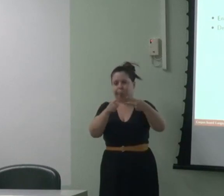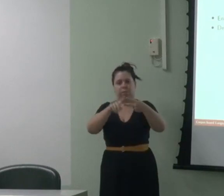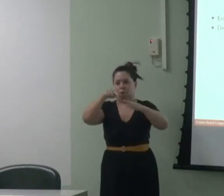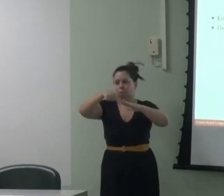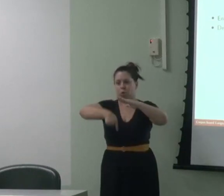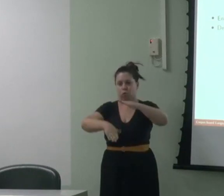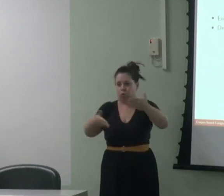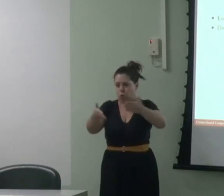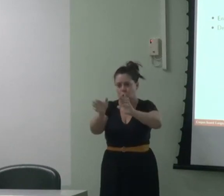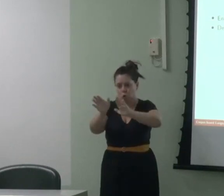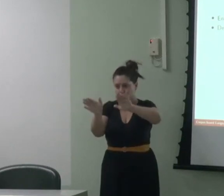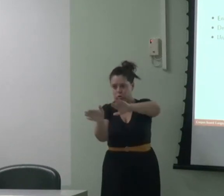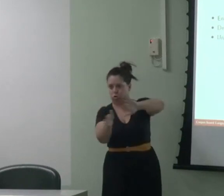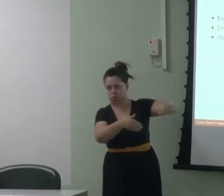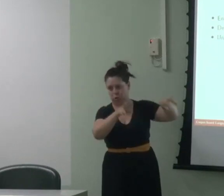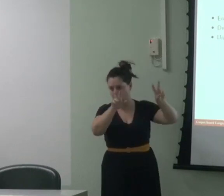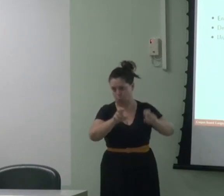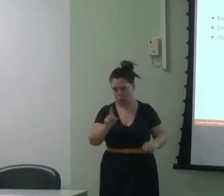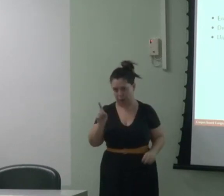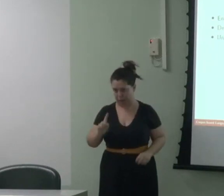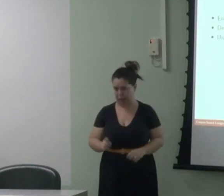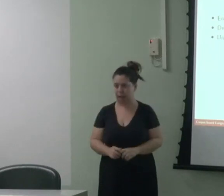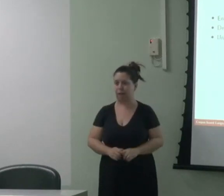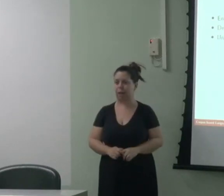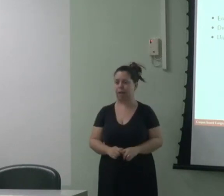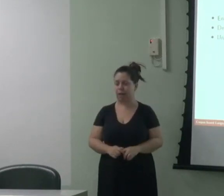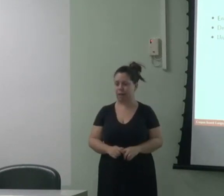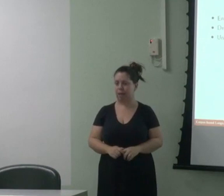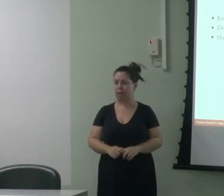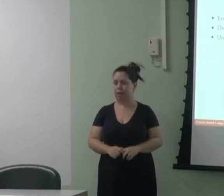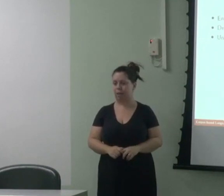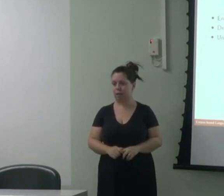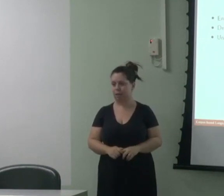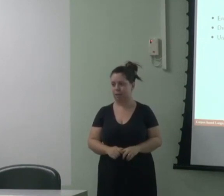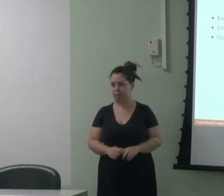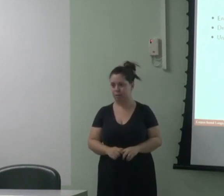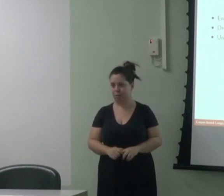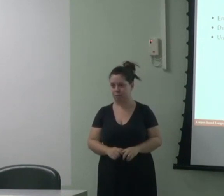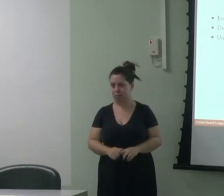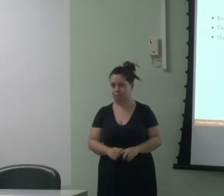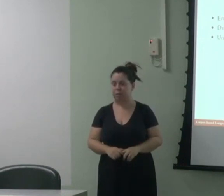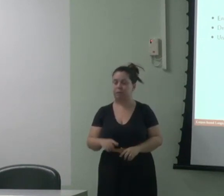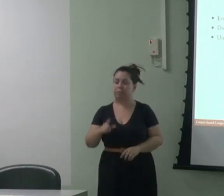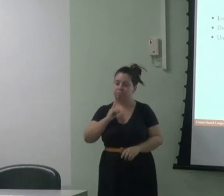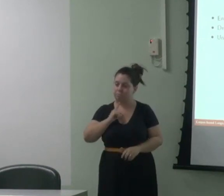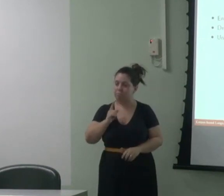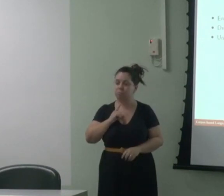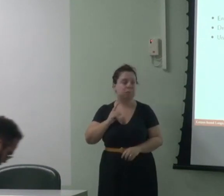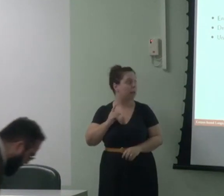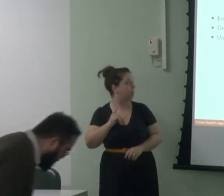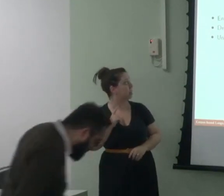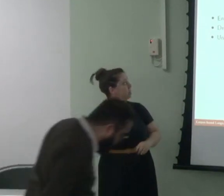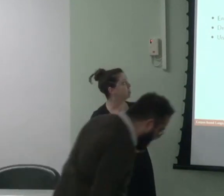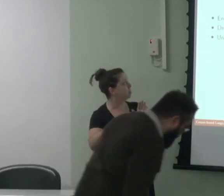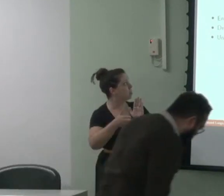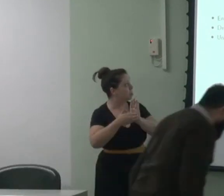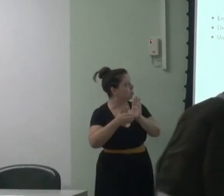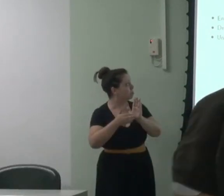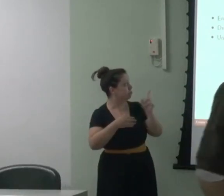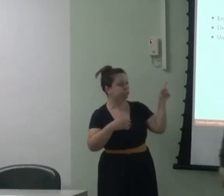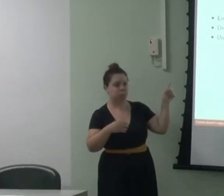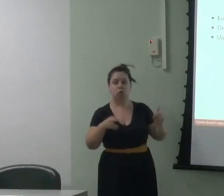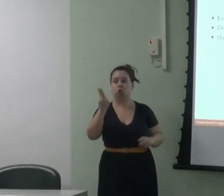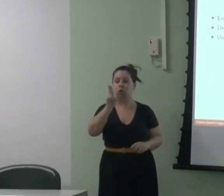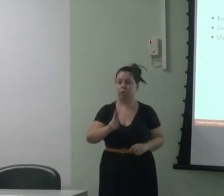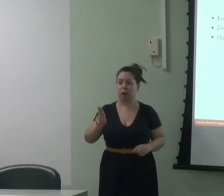want to. Then there is universal proposition banks, which if you